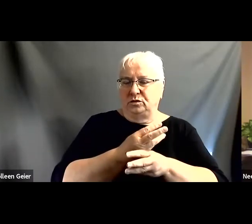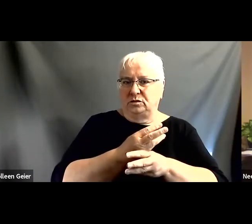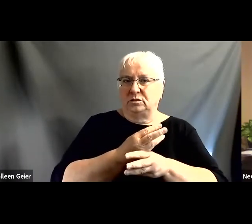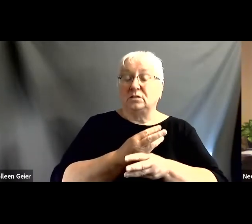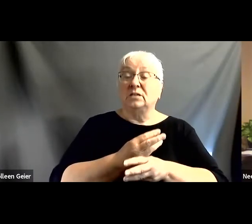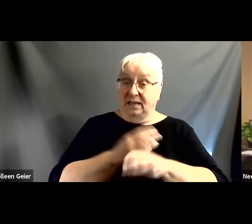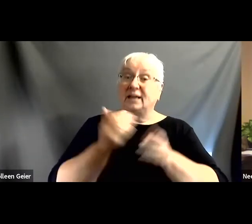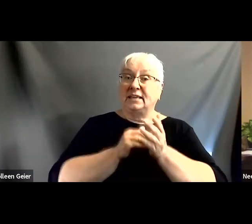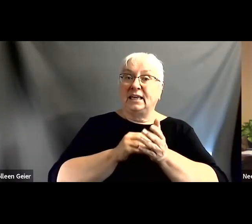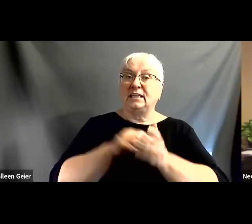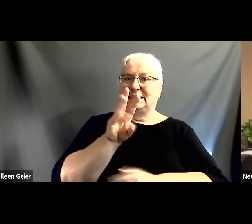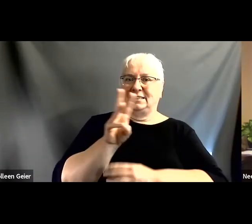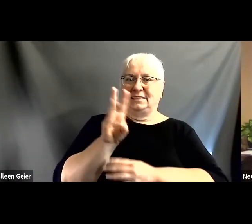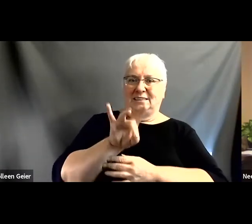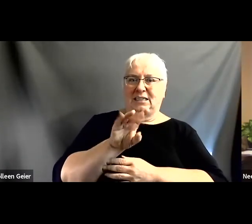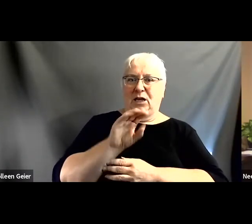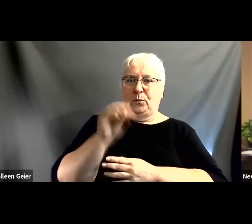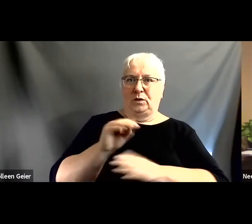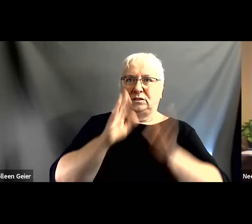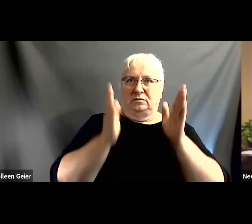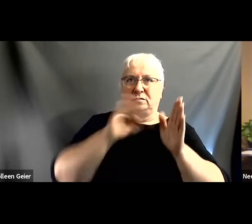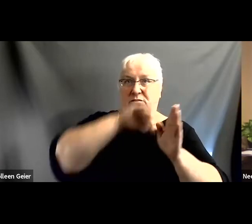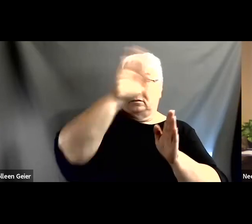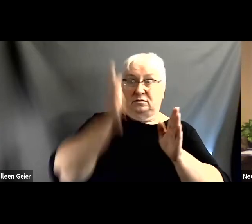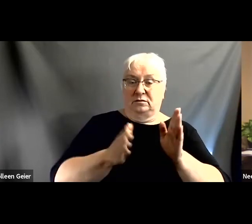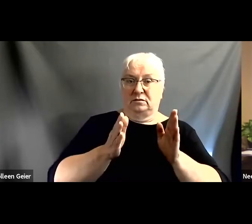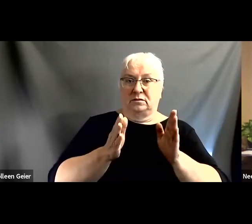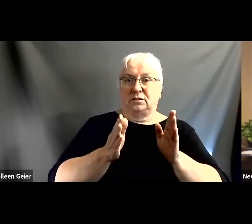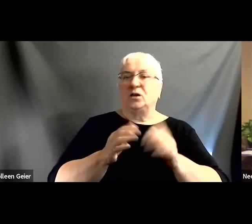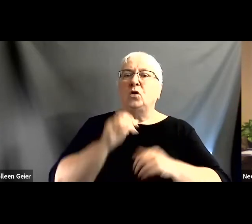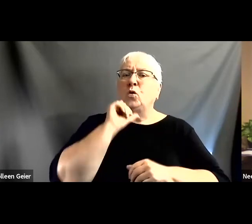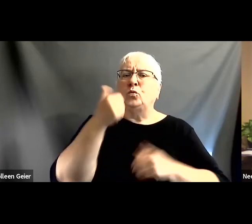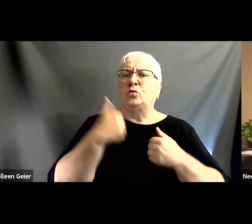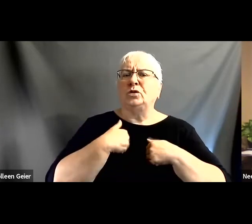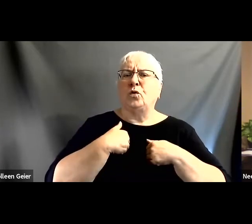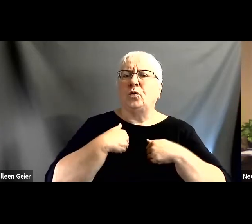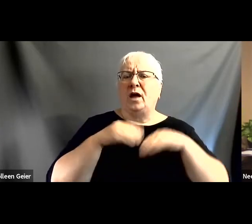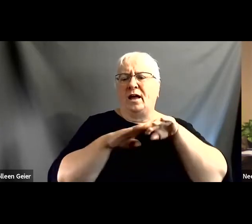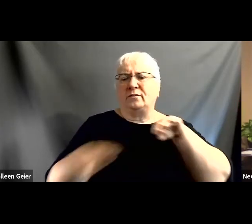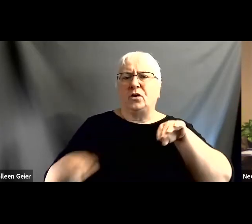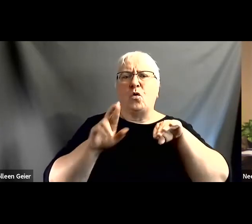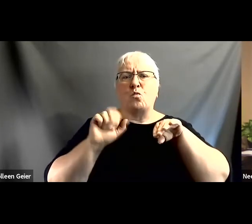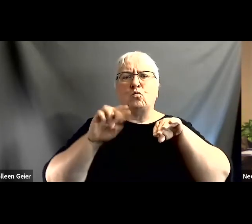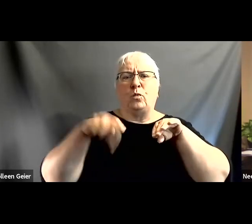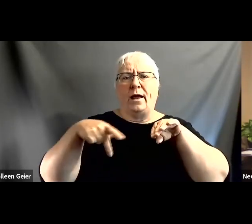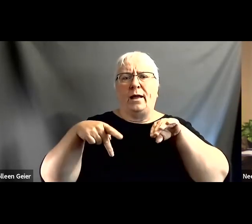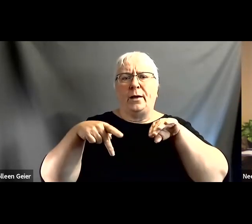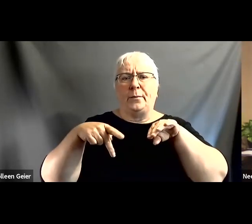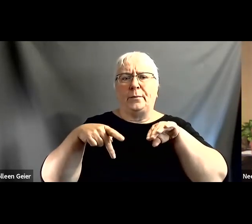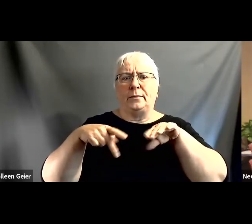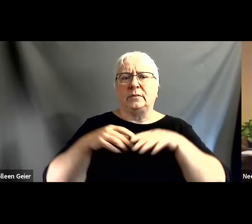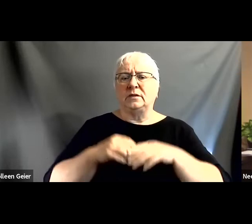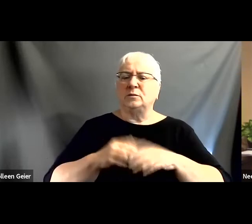68%. We do not build ramps, because the ramp, creating a ramp means creating past